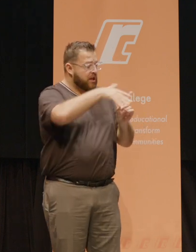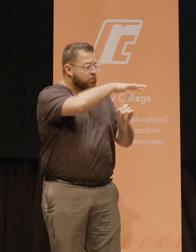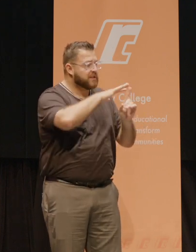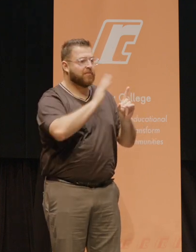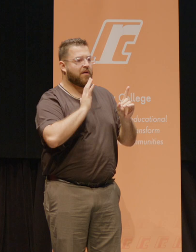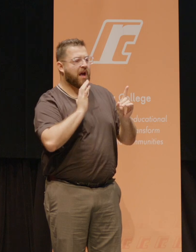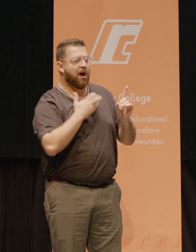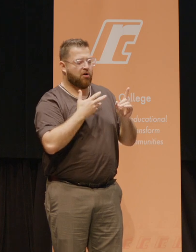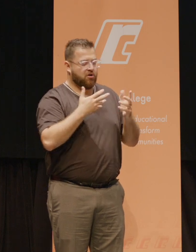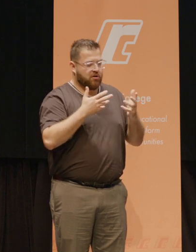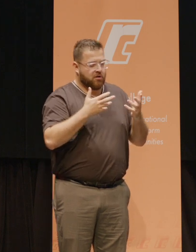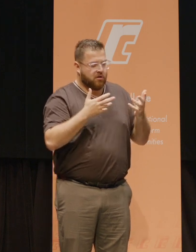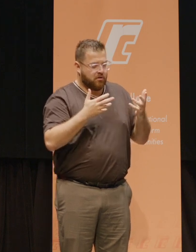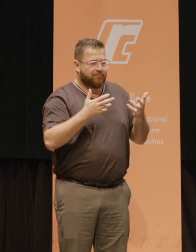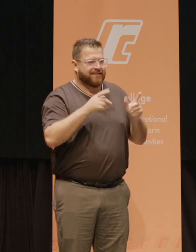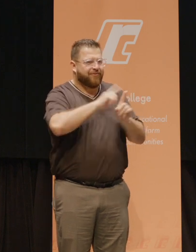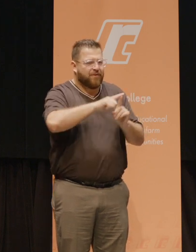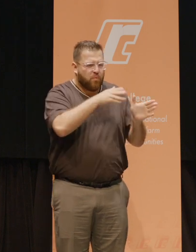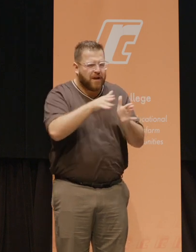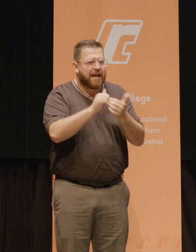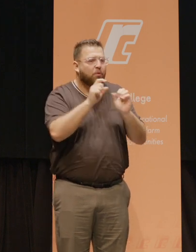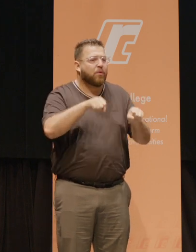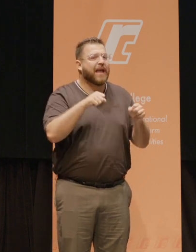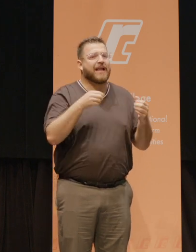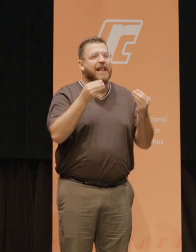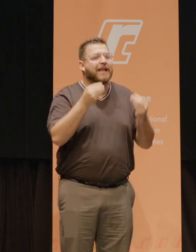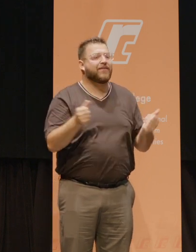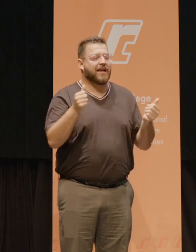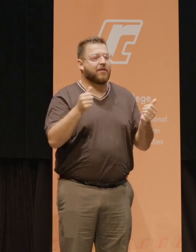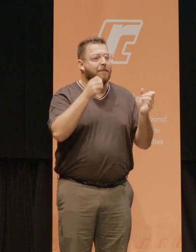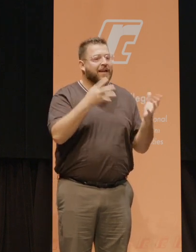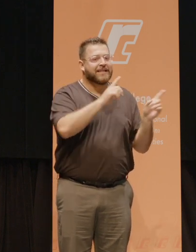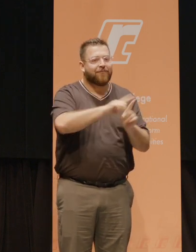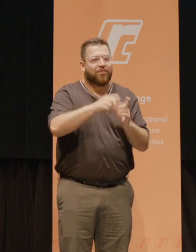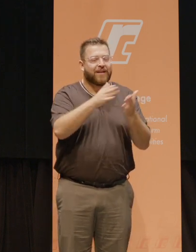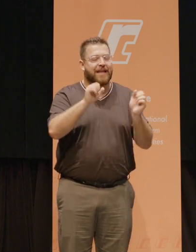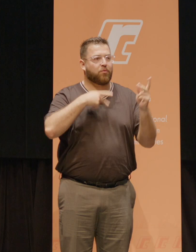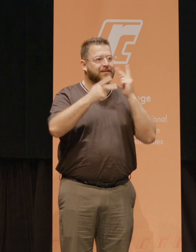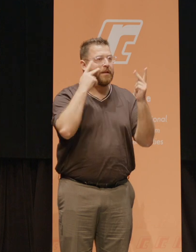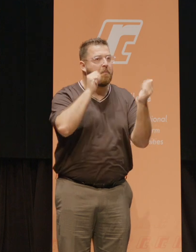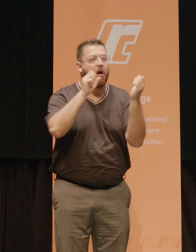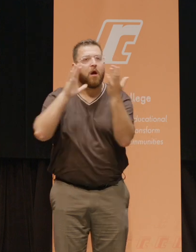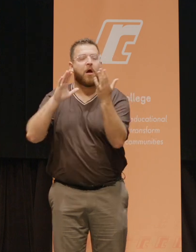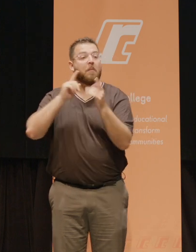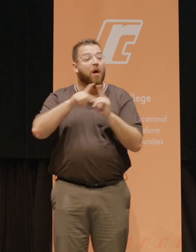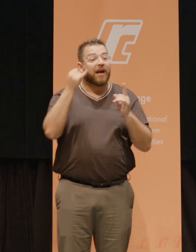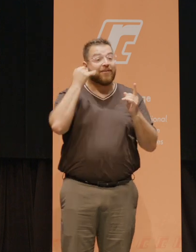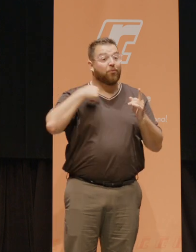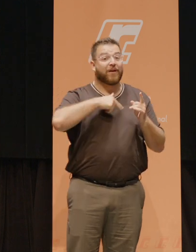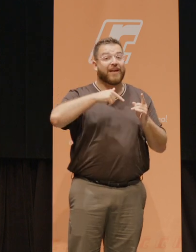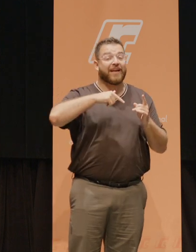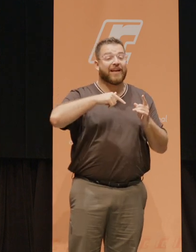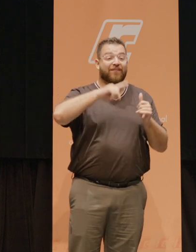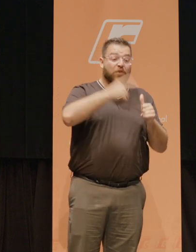avenues for us to really start to alleviate all the different conditions that we're seeing. But it starts with ourselves first, because if we're not looking internally,